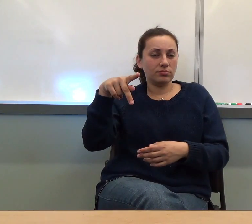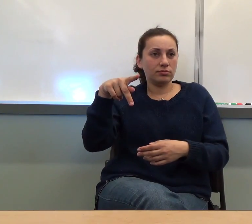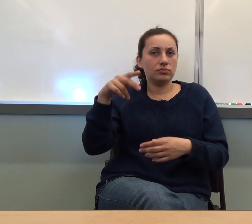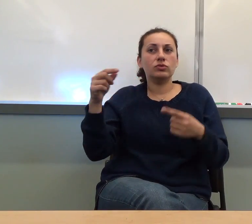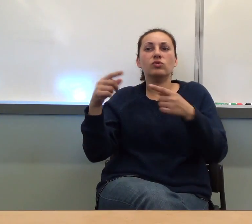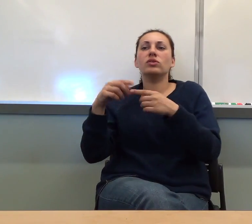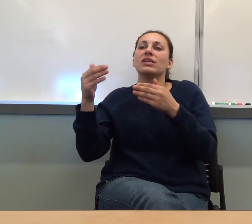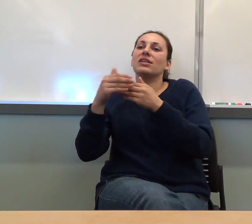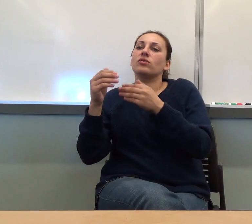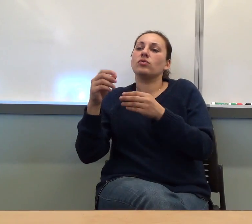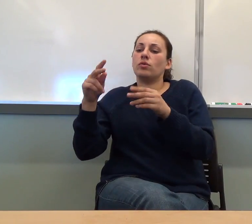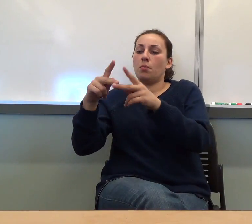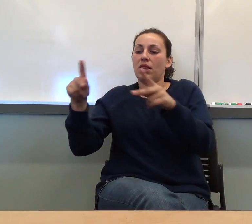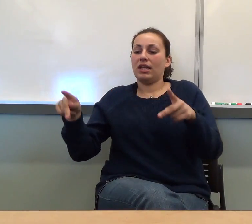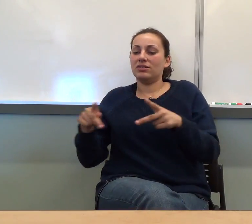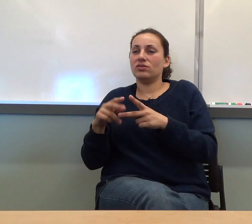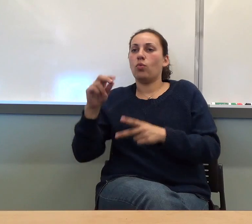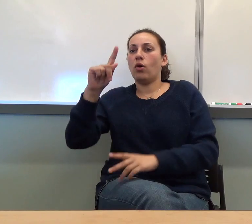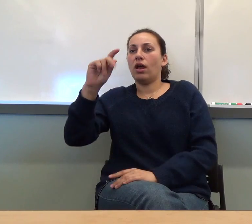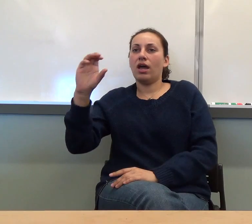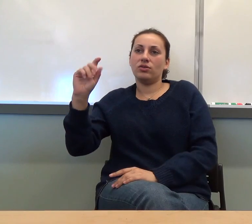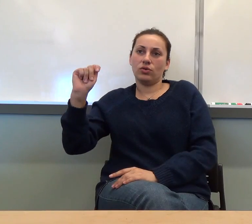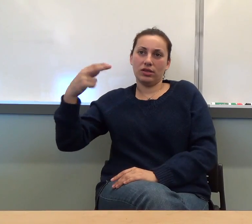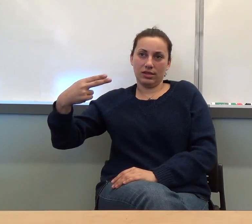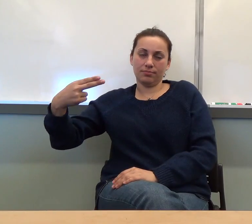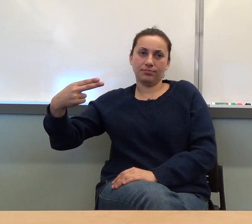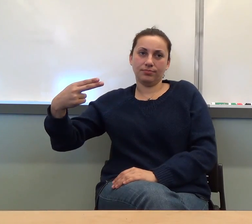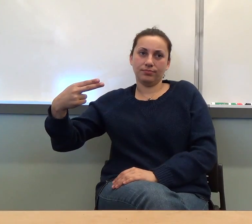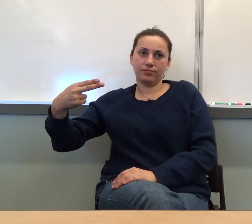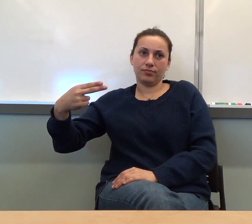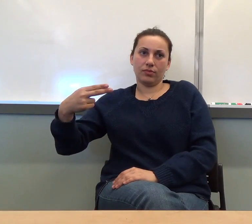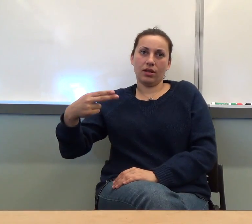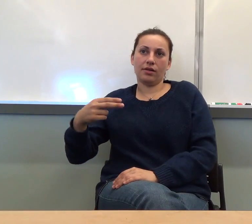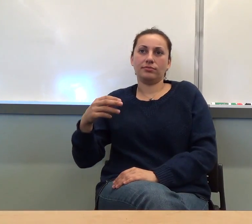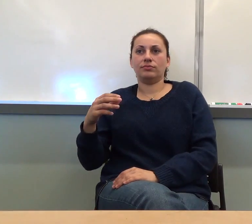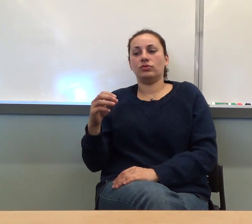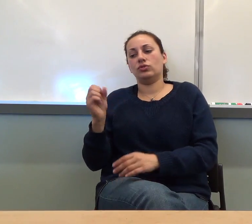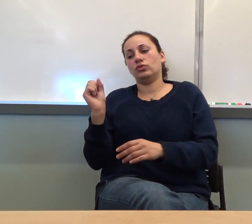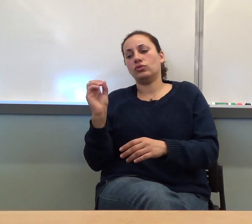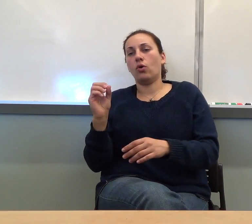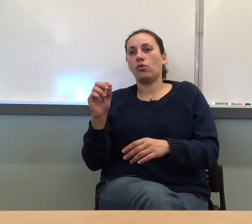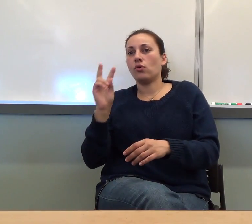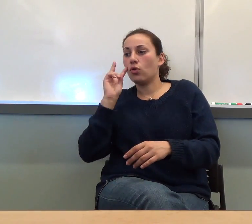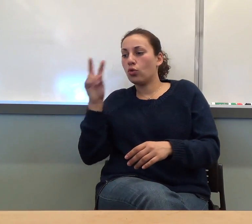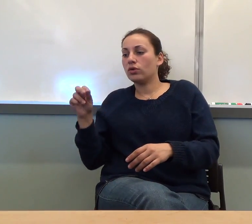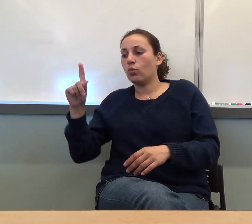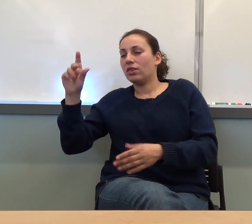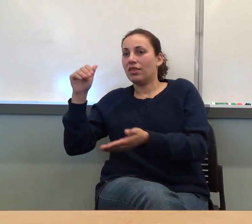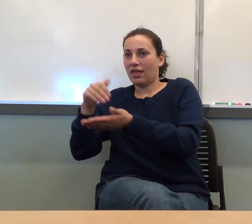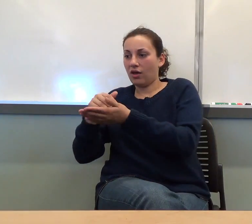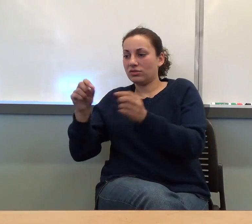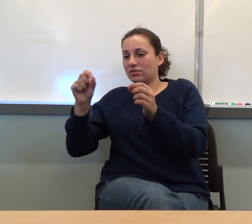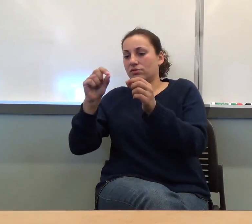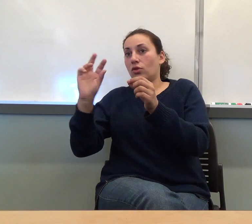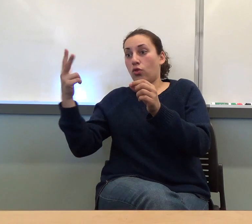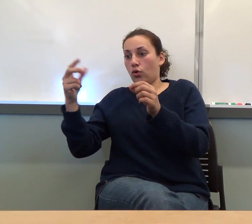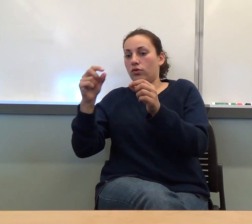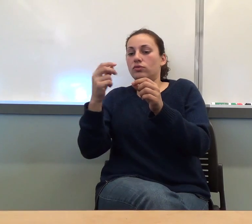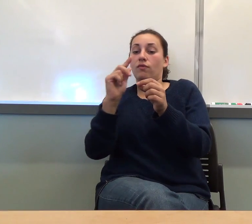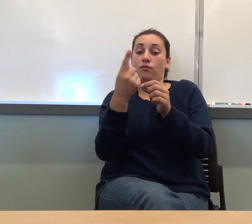here, that's all. But when they specify what they want, you give them what they want. Is Yeah. the marking with the line, if we don't